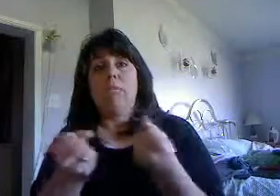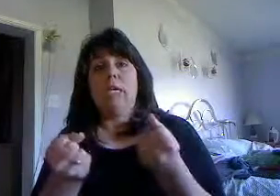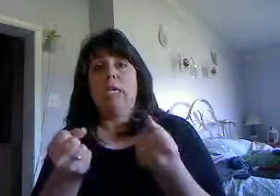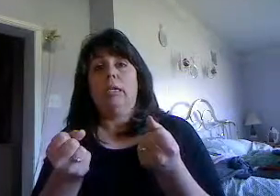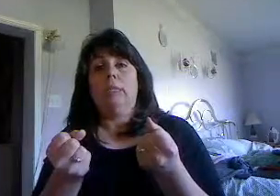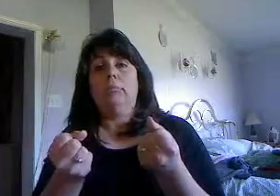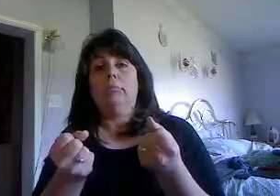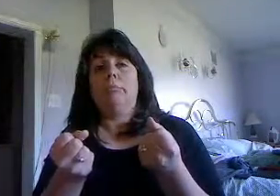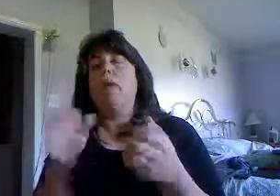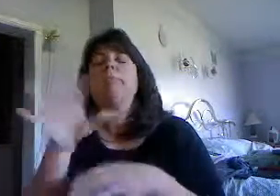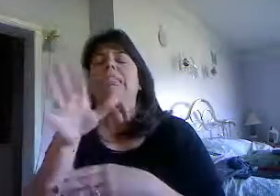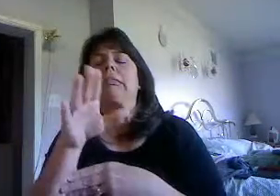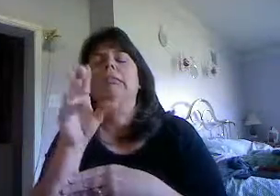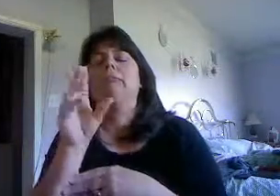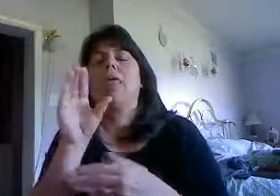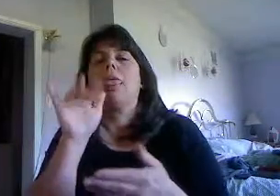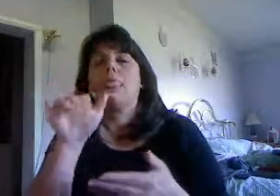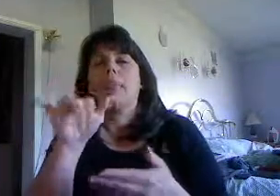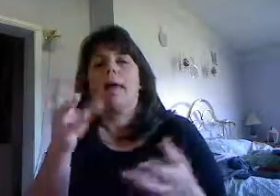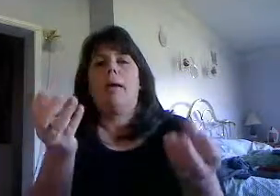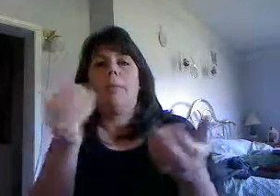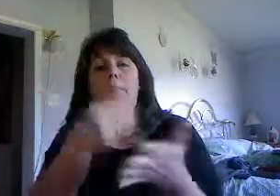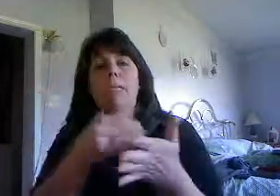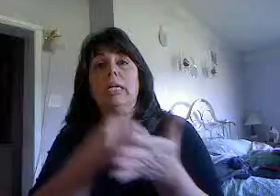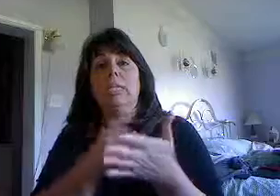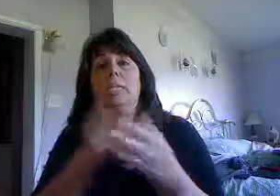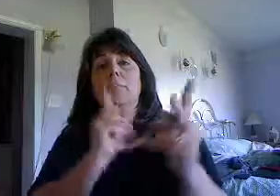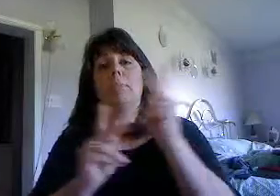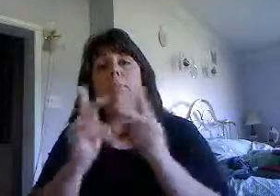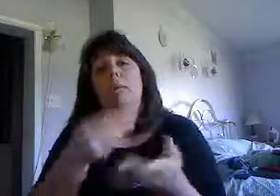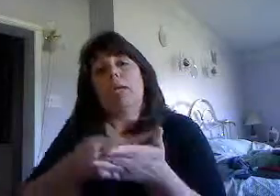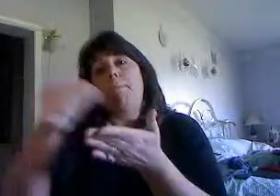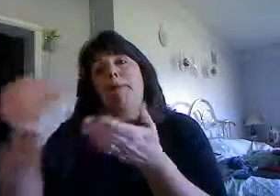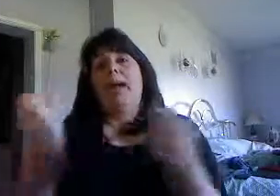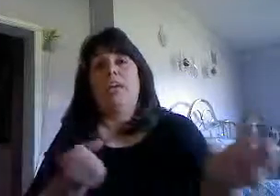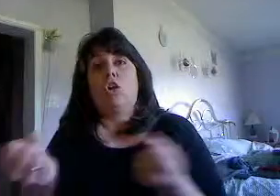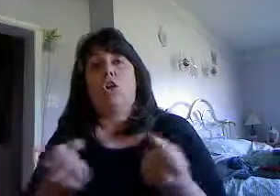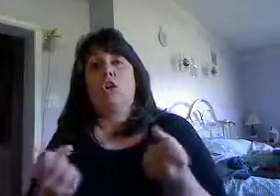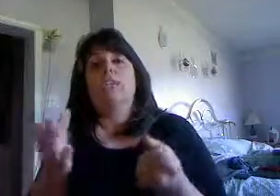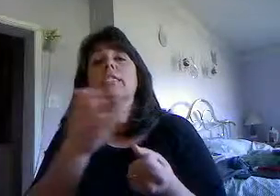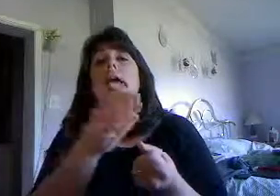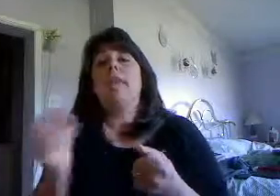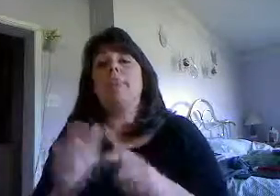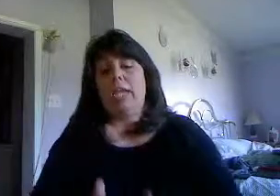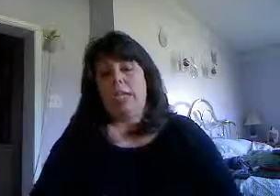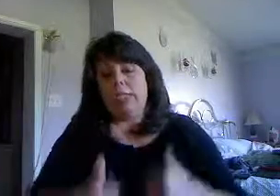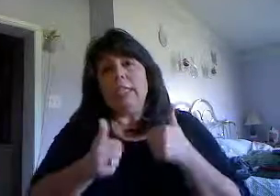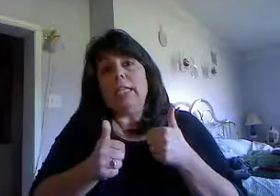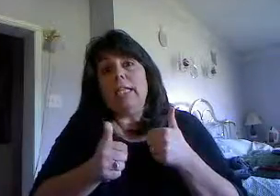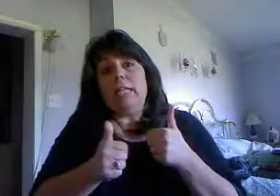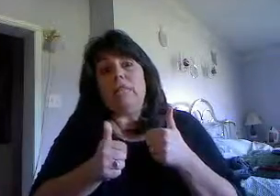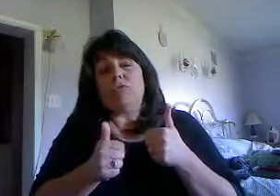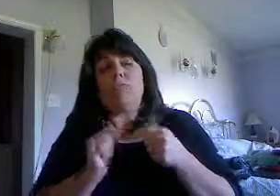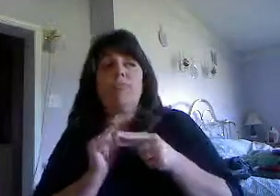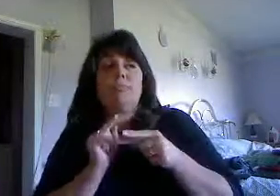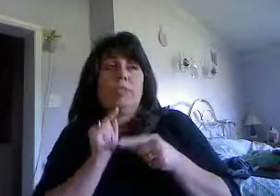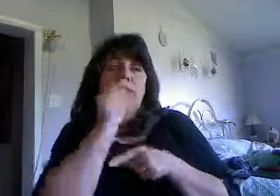ownership expanded the distance that individuals could live from their place of work, so that